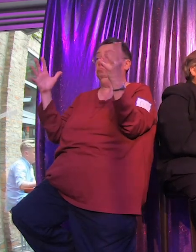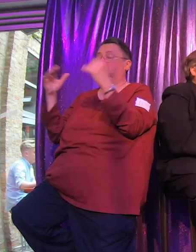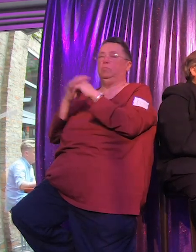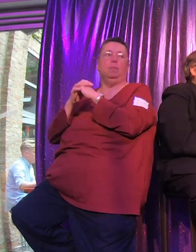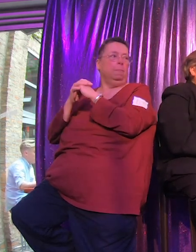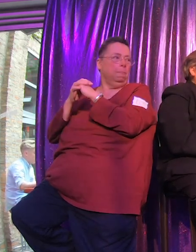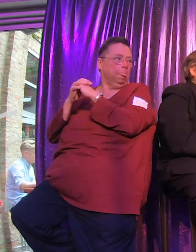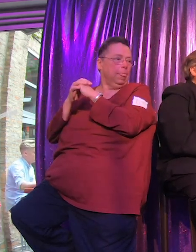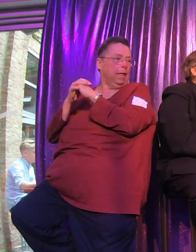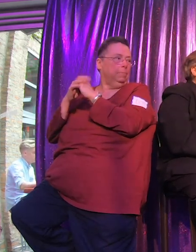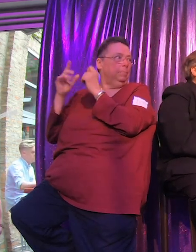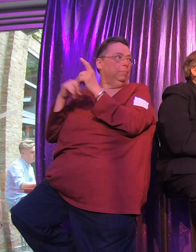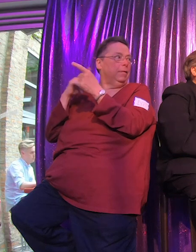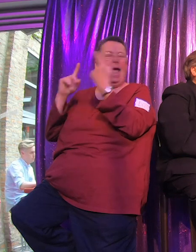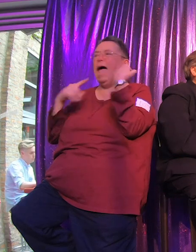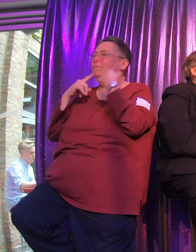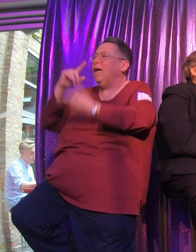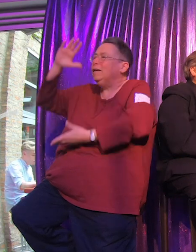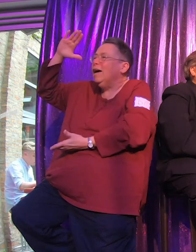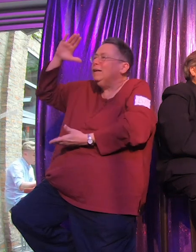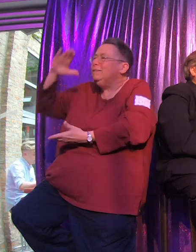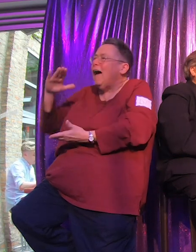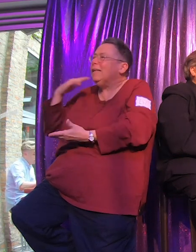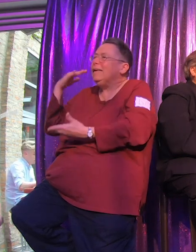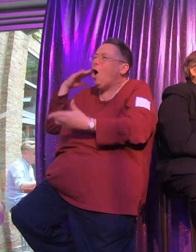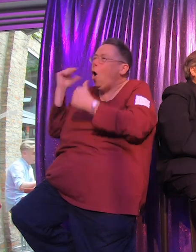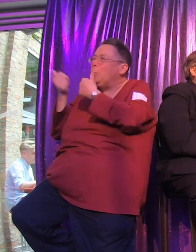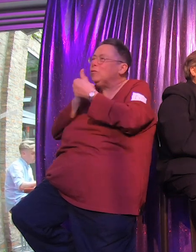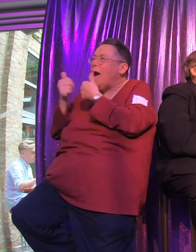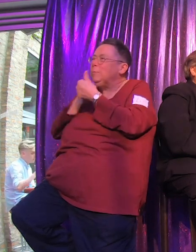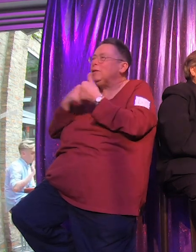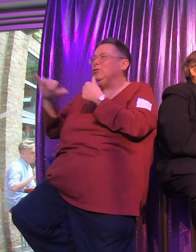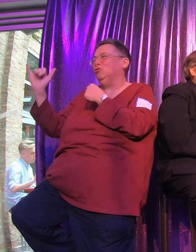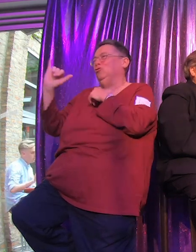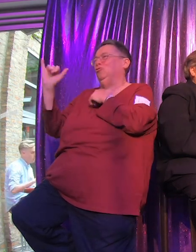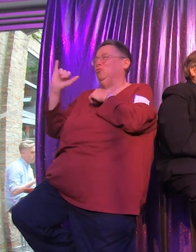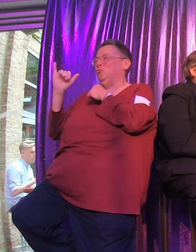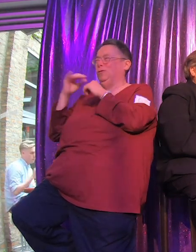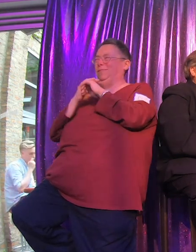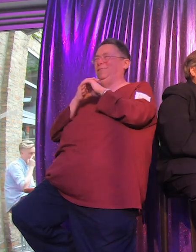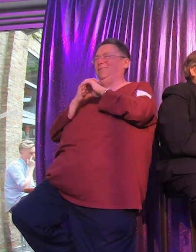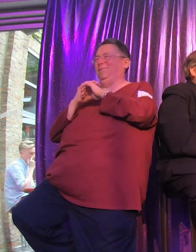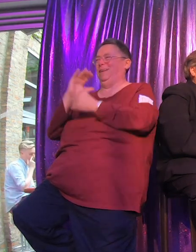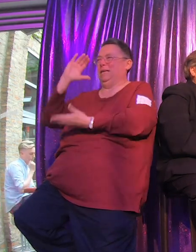And the Tiny Homes Competition, as you looked at ways to help homeless youth.